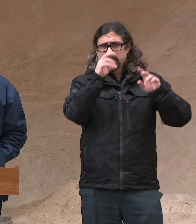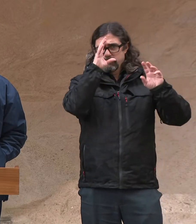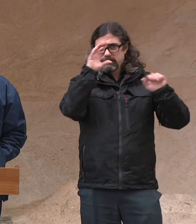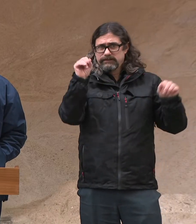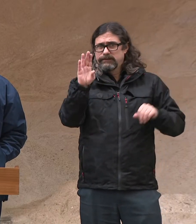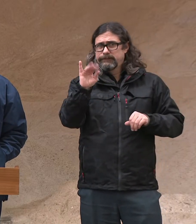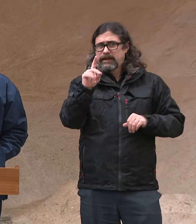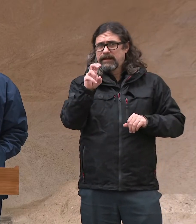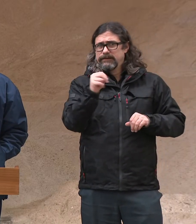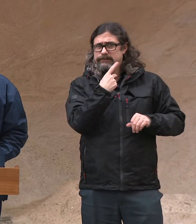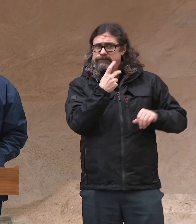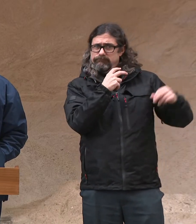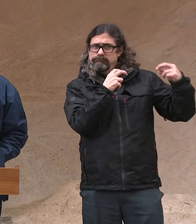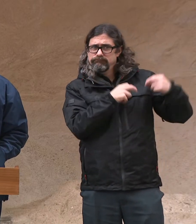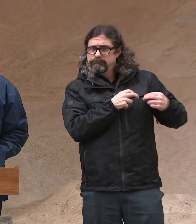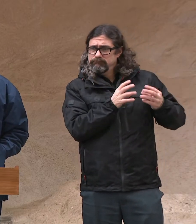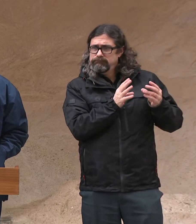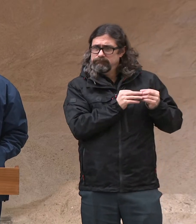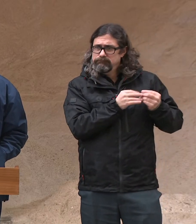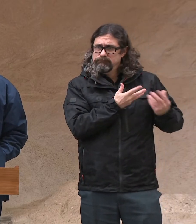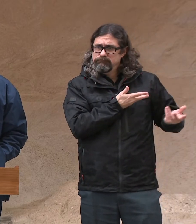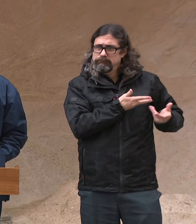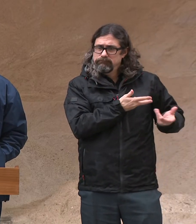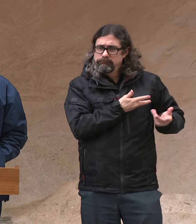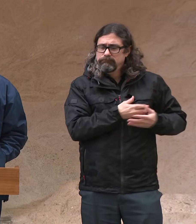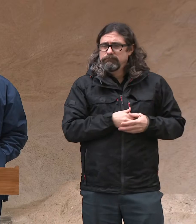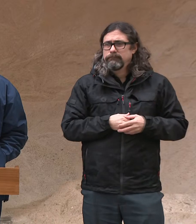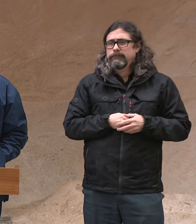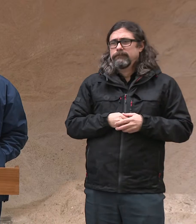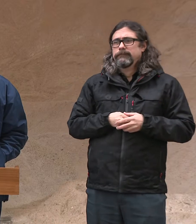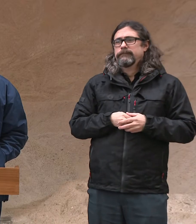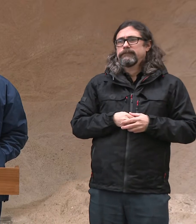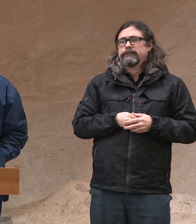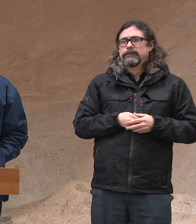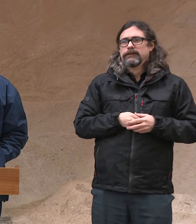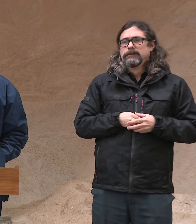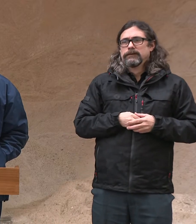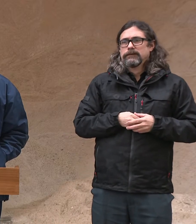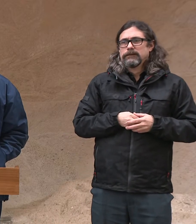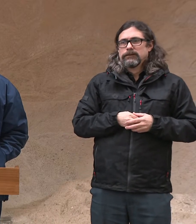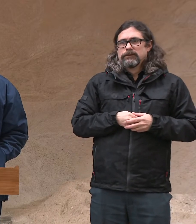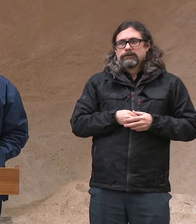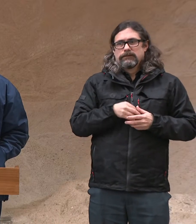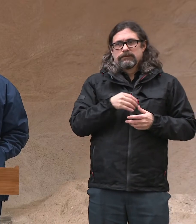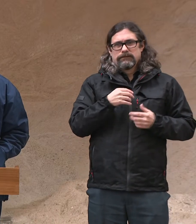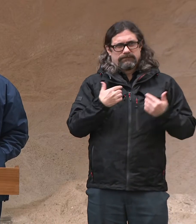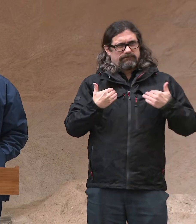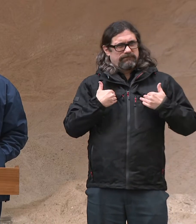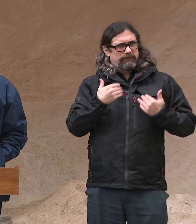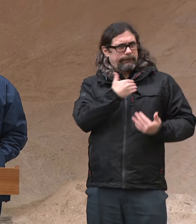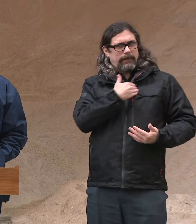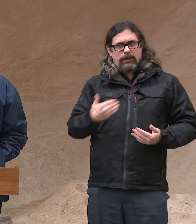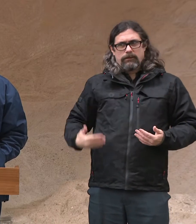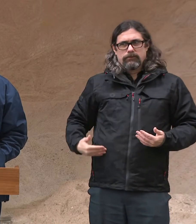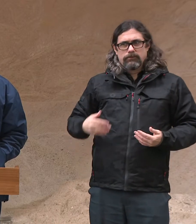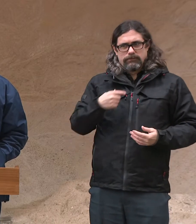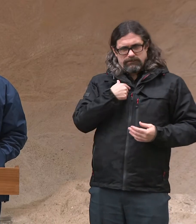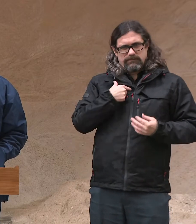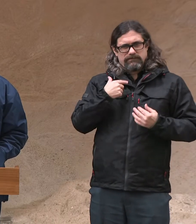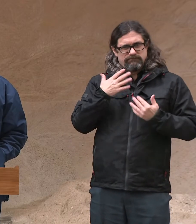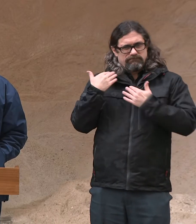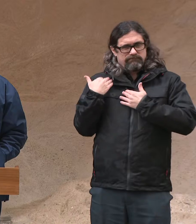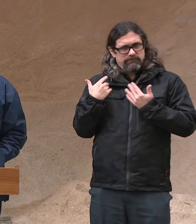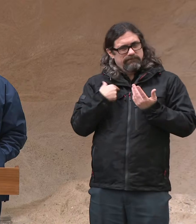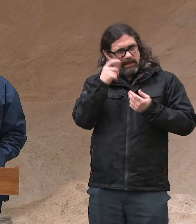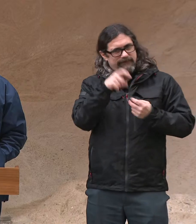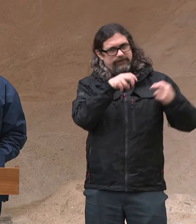and asylum seeker. You know, this is what the mayor of the city of New York is supposed to do. And when I answered the question over and over